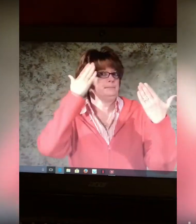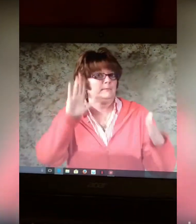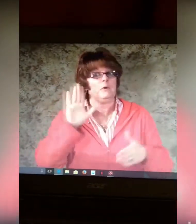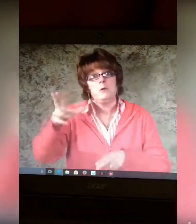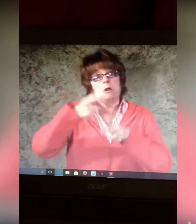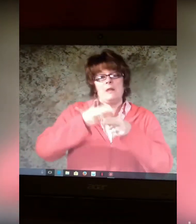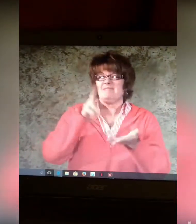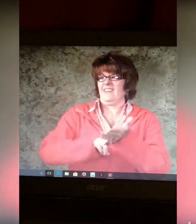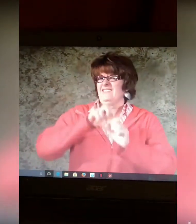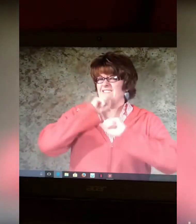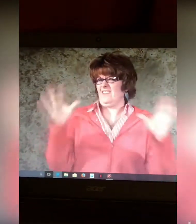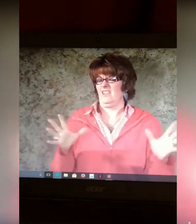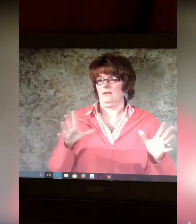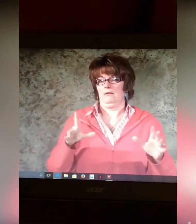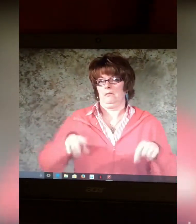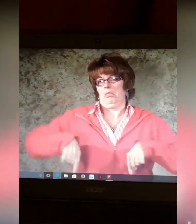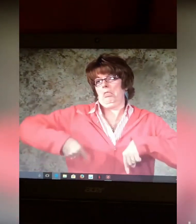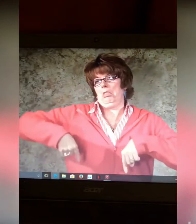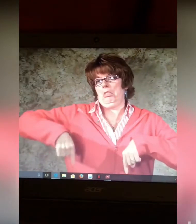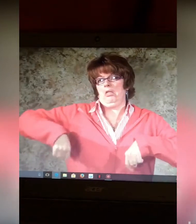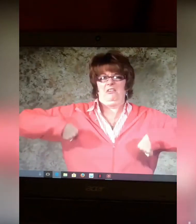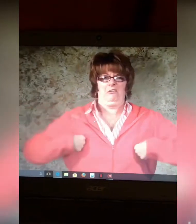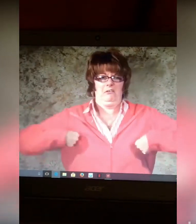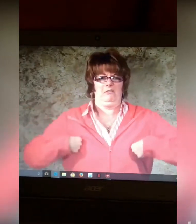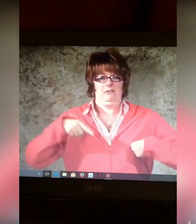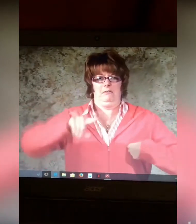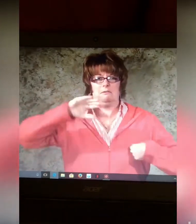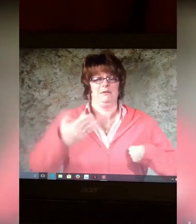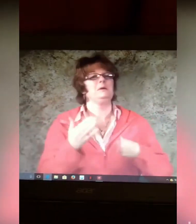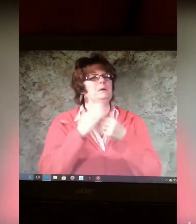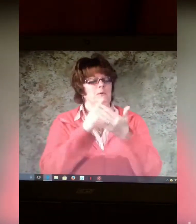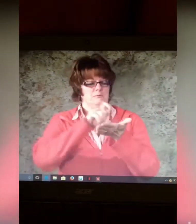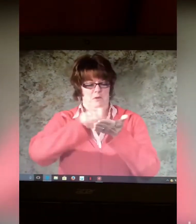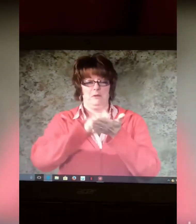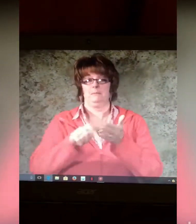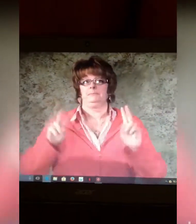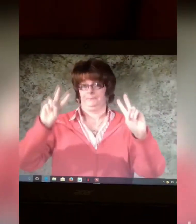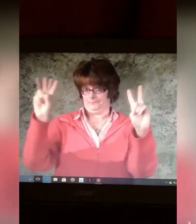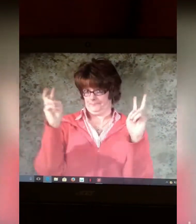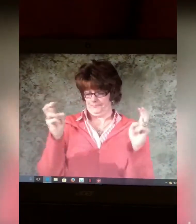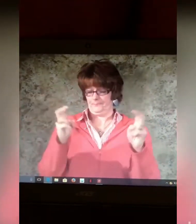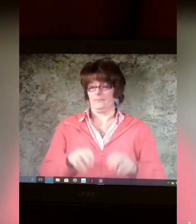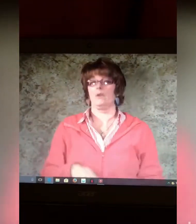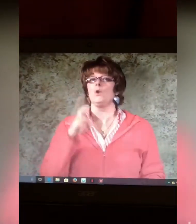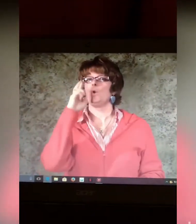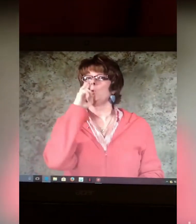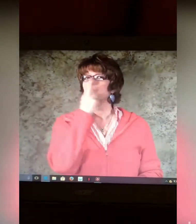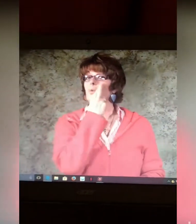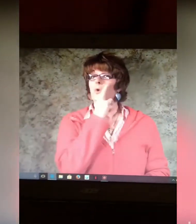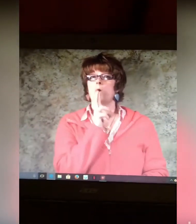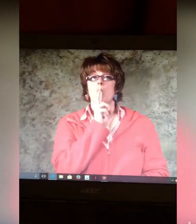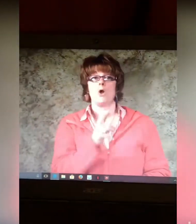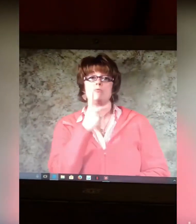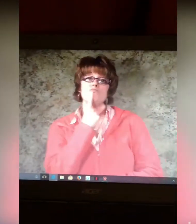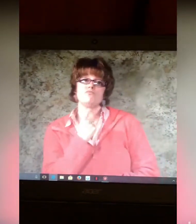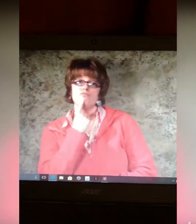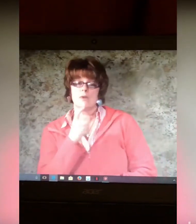who wrote it. They didn't put their name on it. I guess they were a chicken or something, but the card read, "Roses